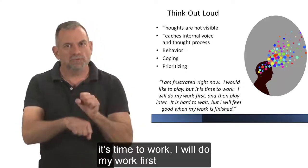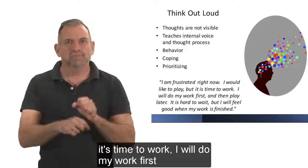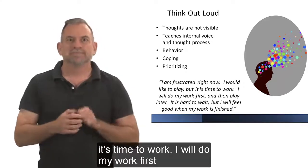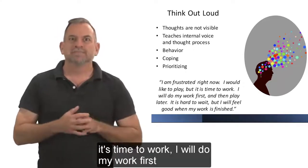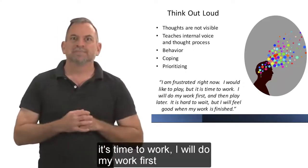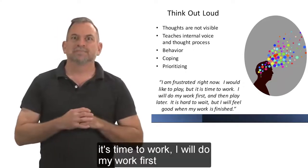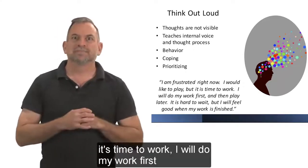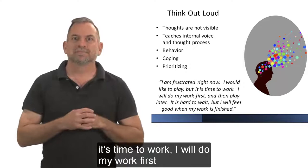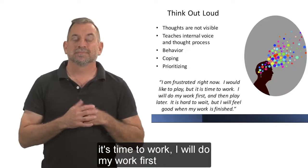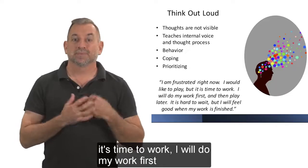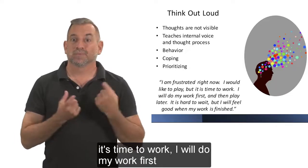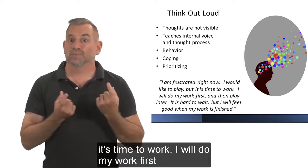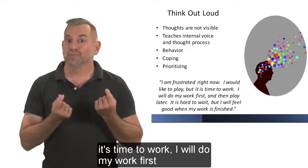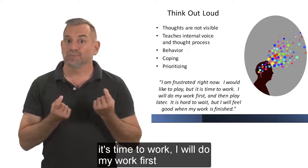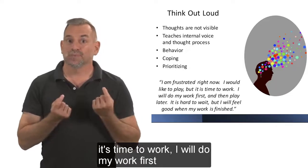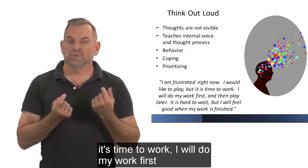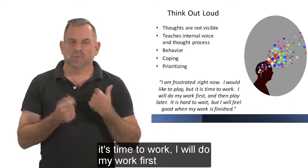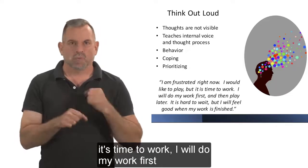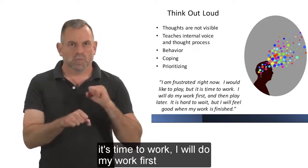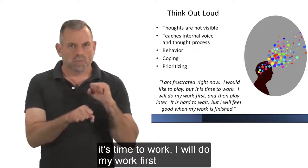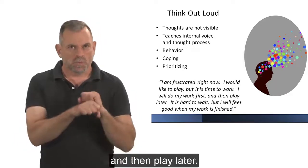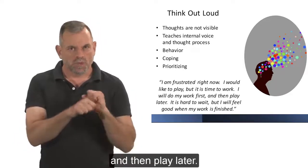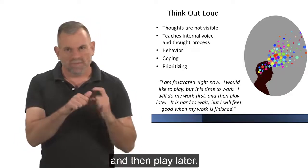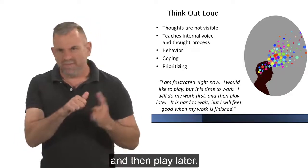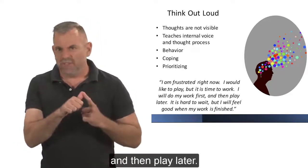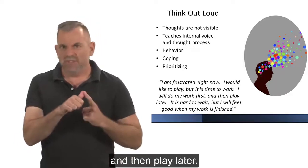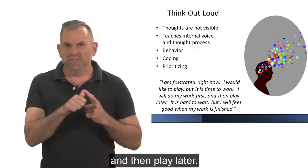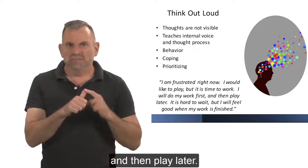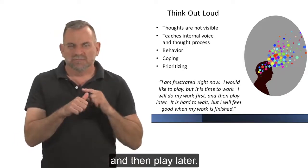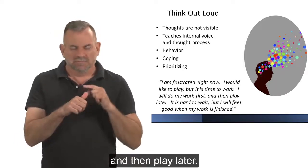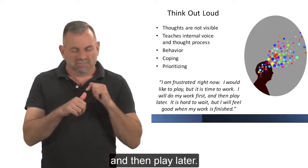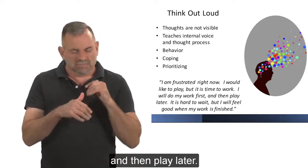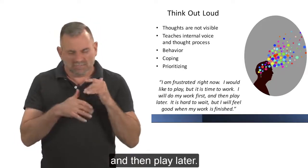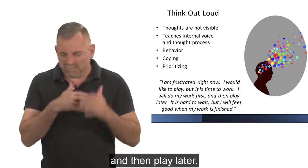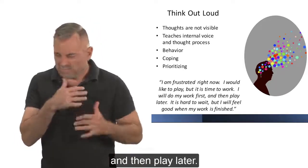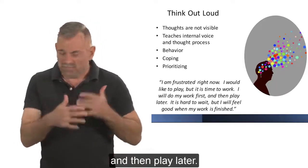work. I will do my work first and then play later.